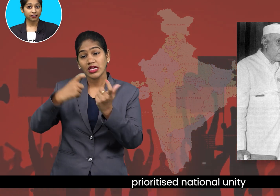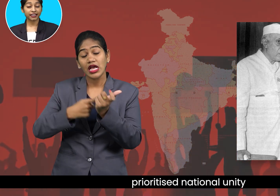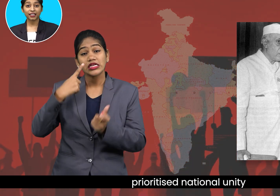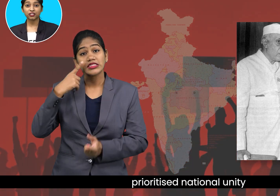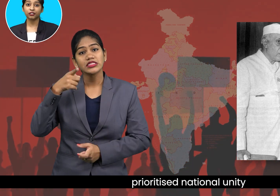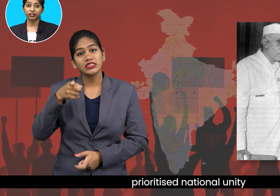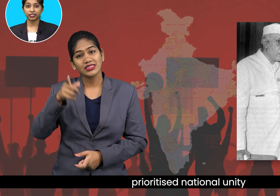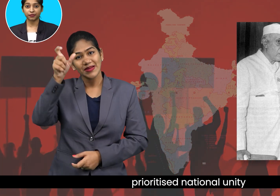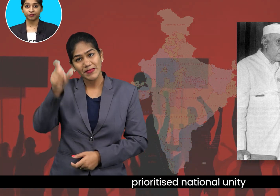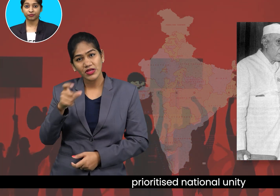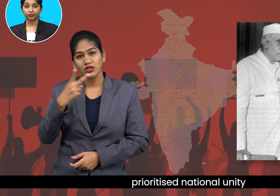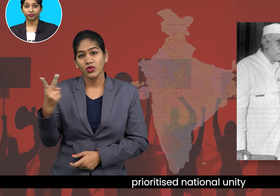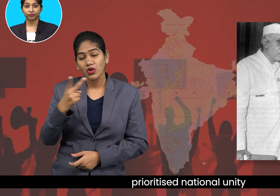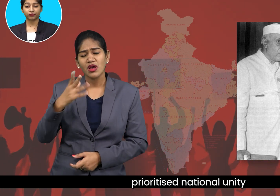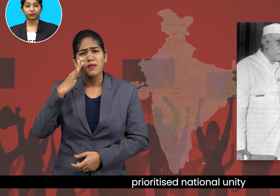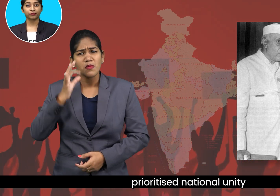prioritized national unity